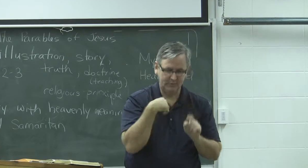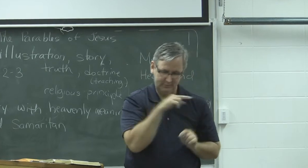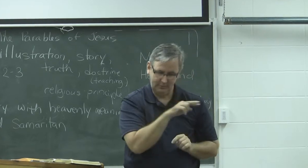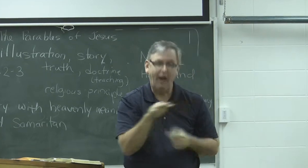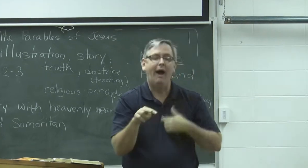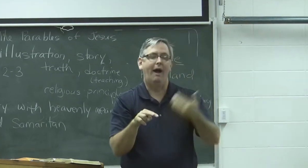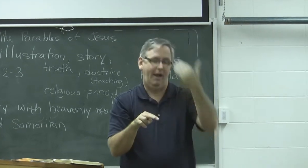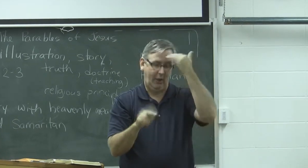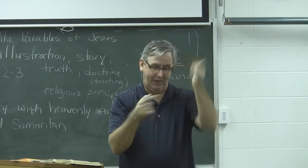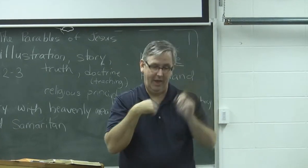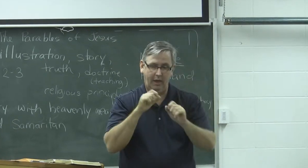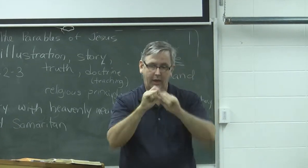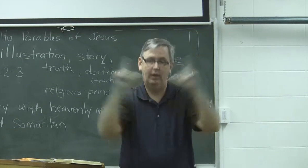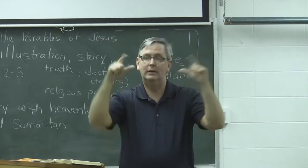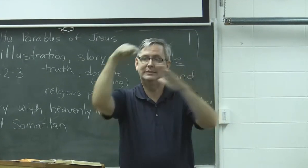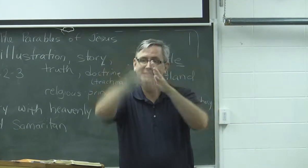started at the basics and I went forward from there.